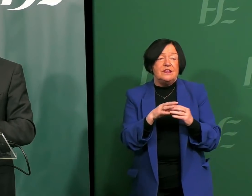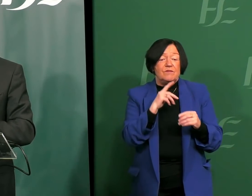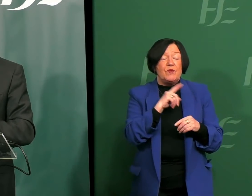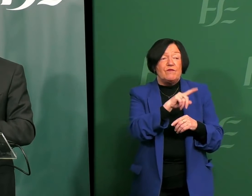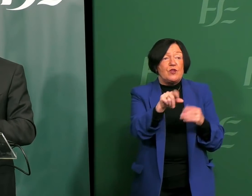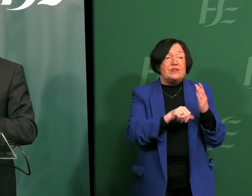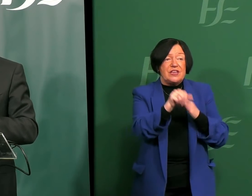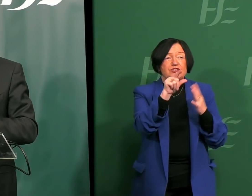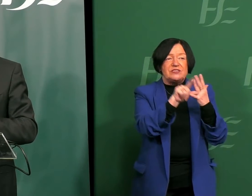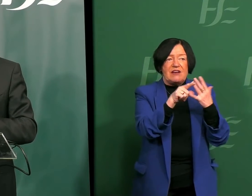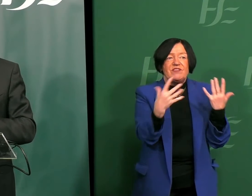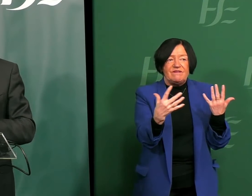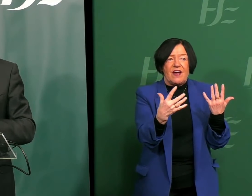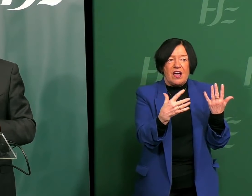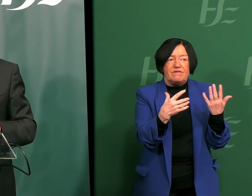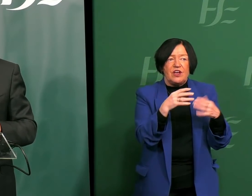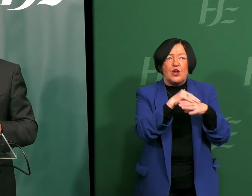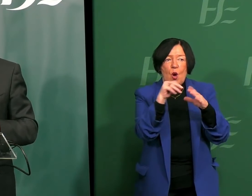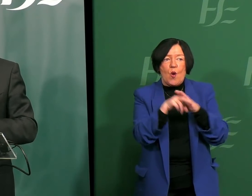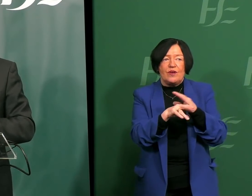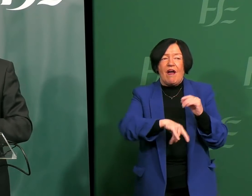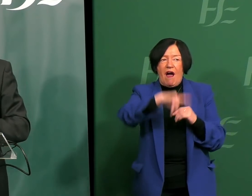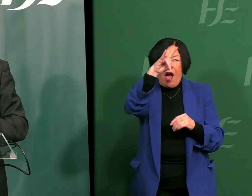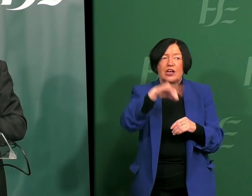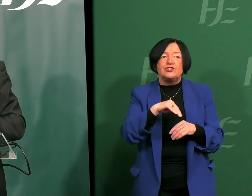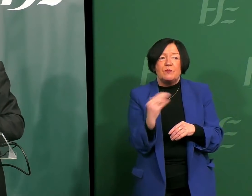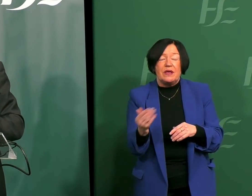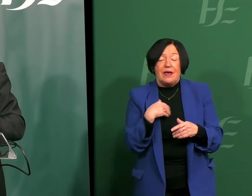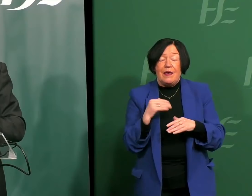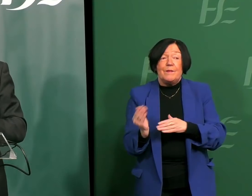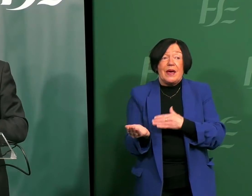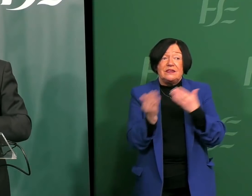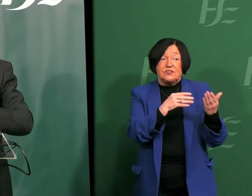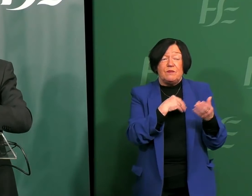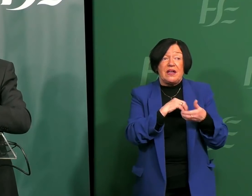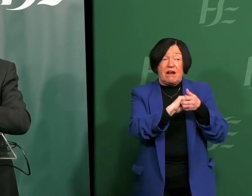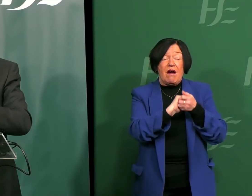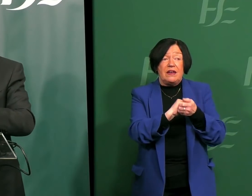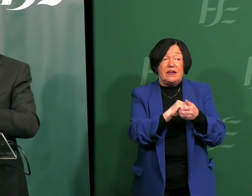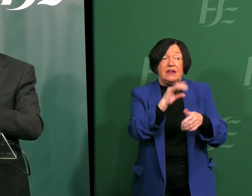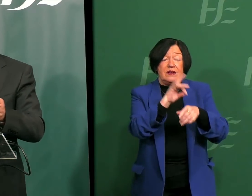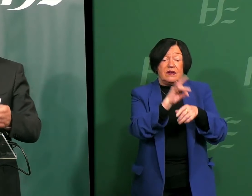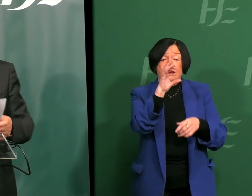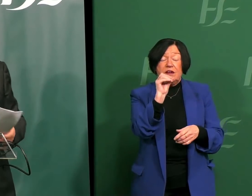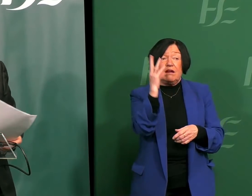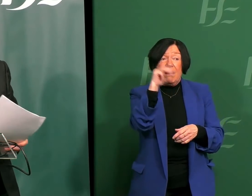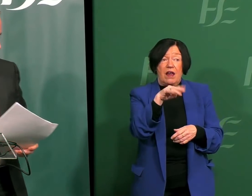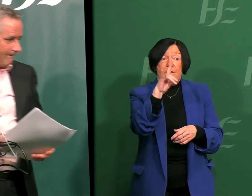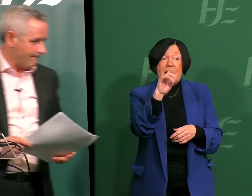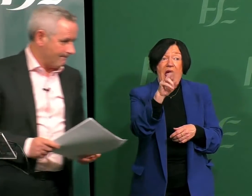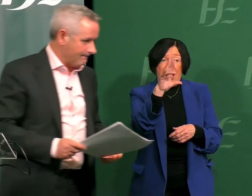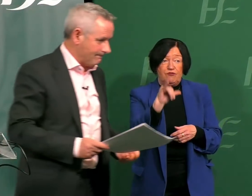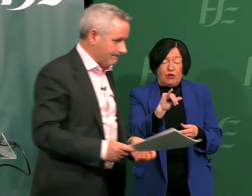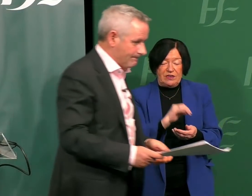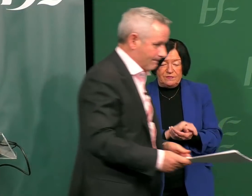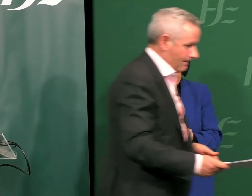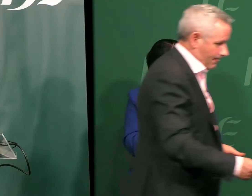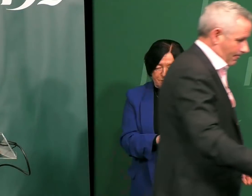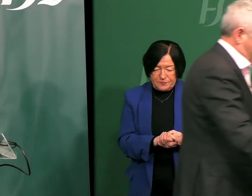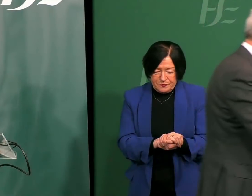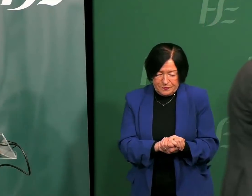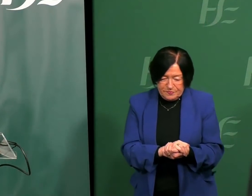those aged 75 years of age, we did see a higher demand. I'm going to pass you across to my colleague, Dr Colin Henry.